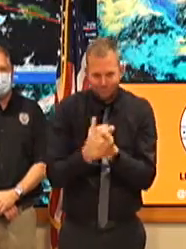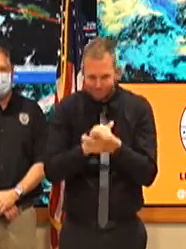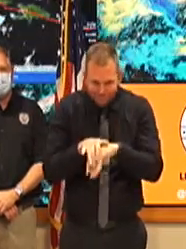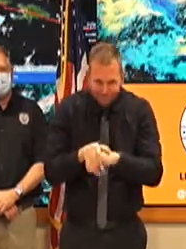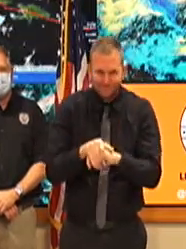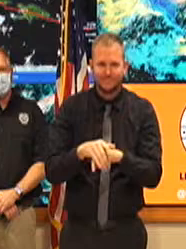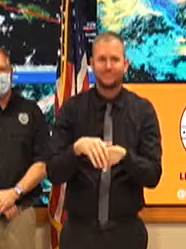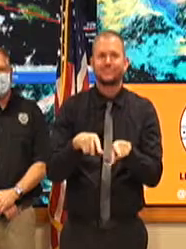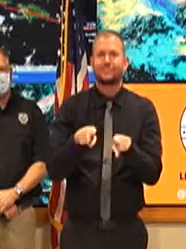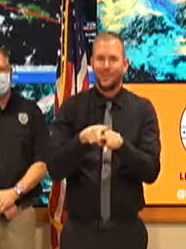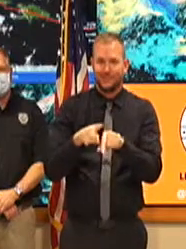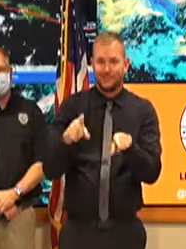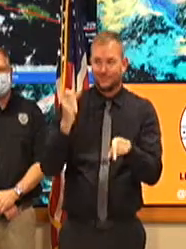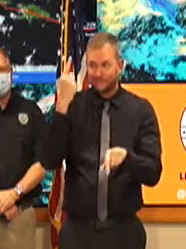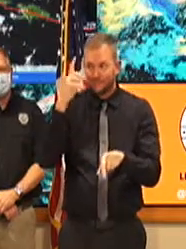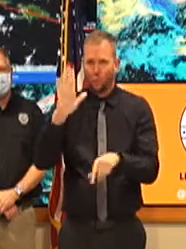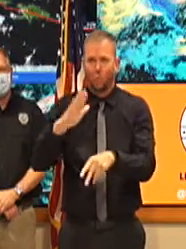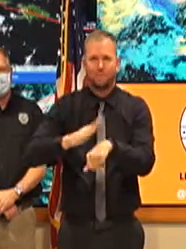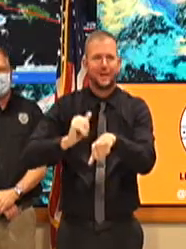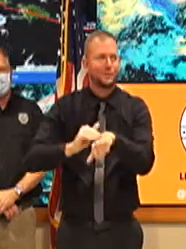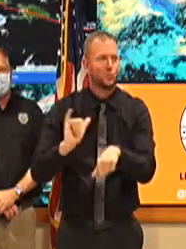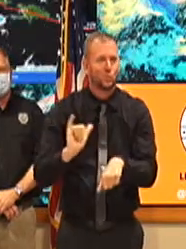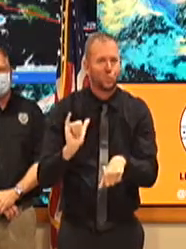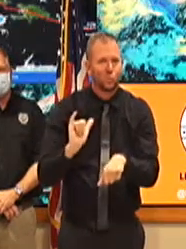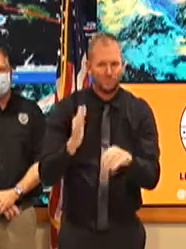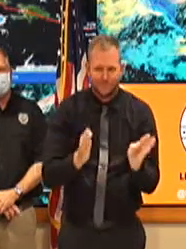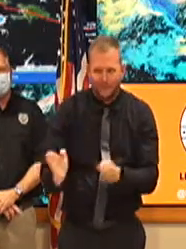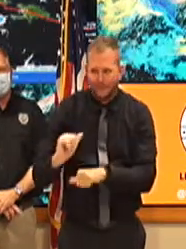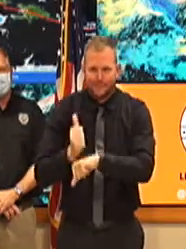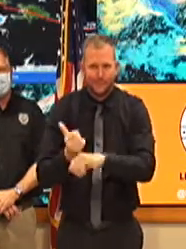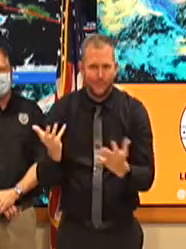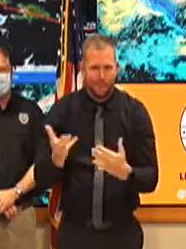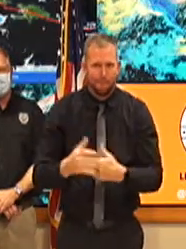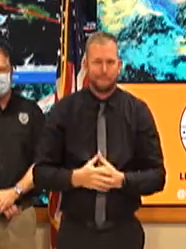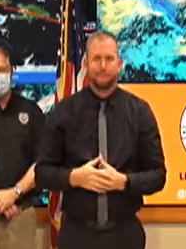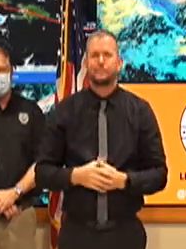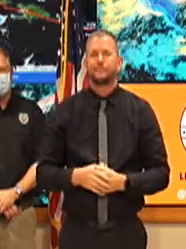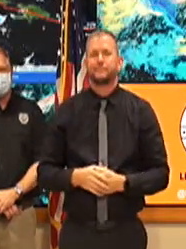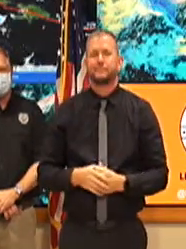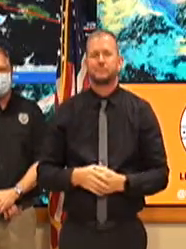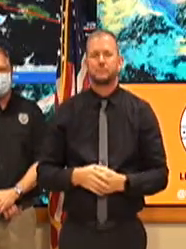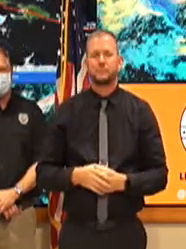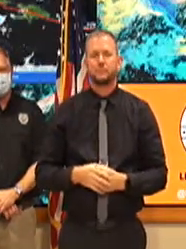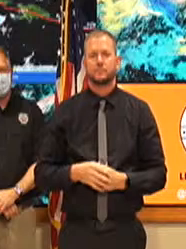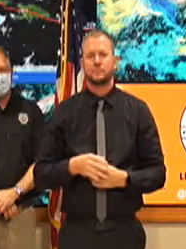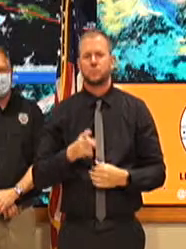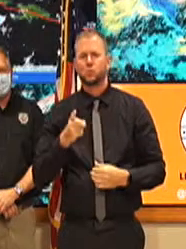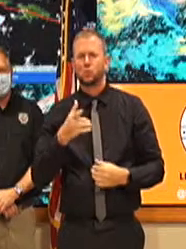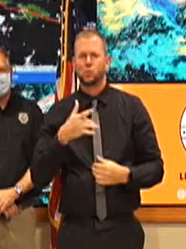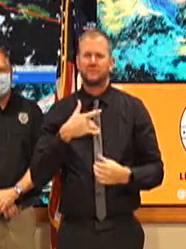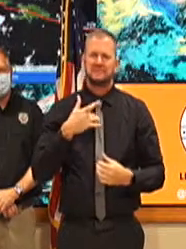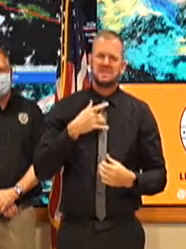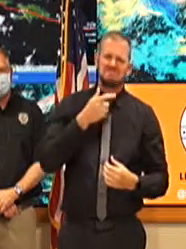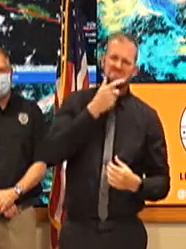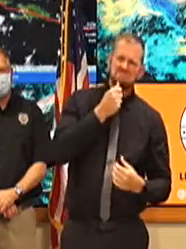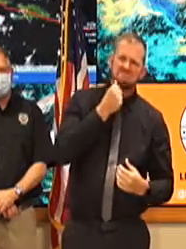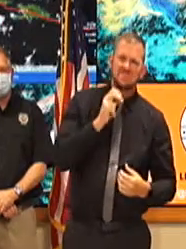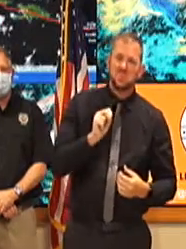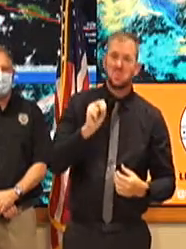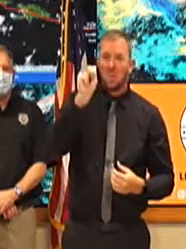go to Katy, to Cypress. If you have a choice between going north or going west, go